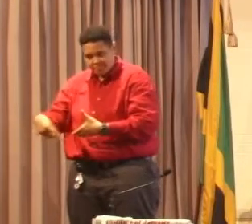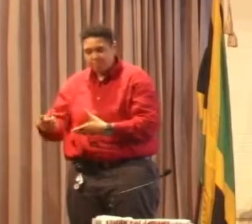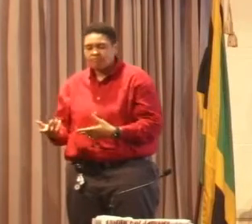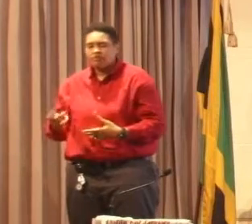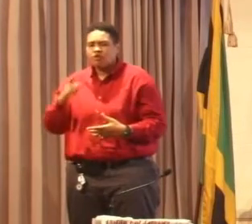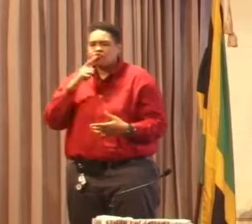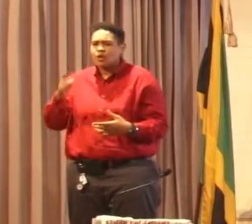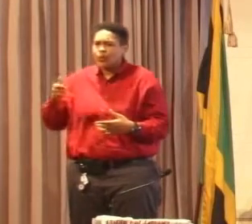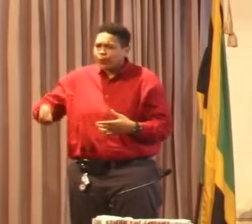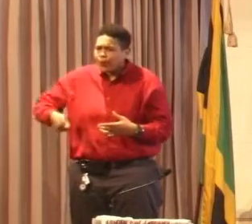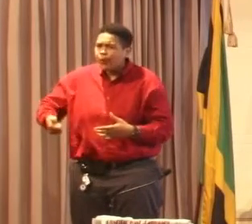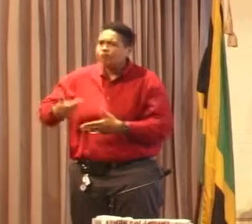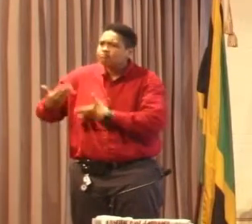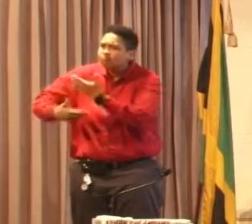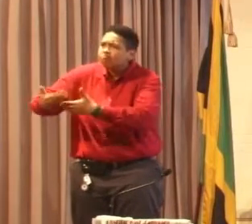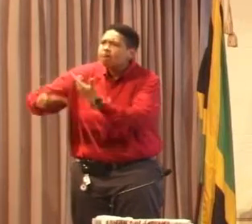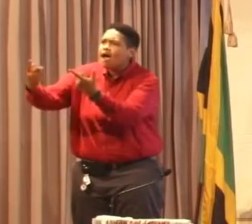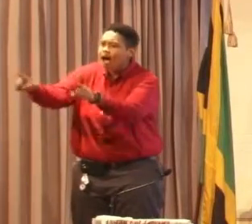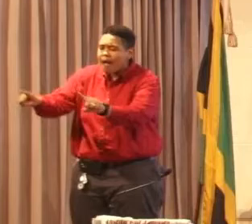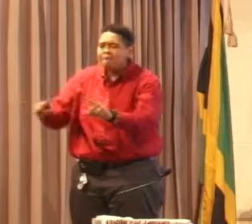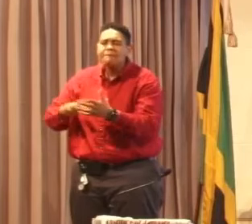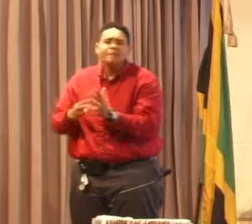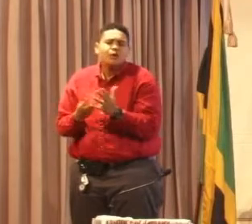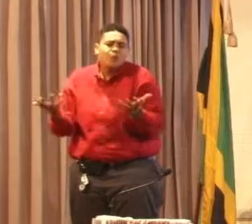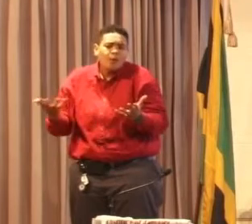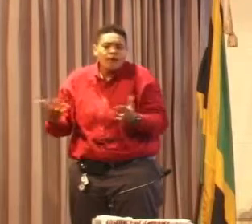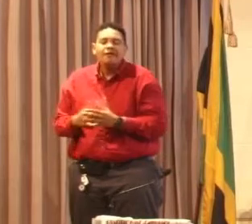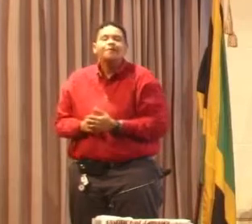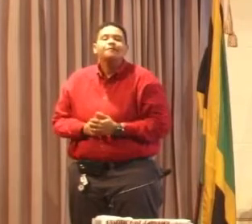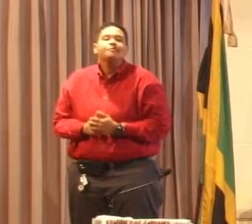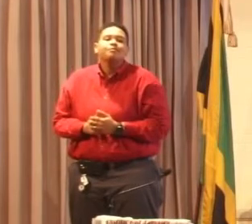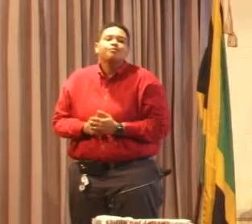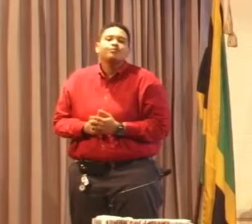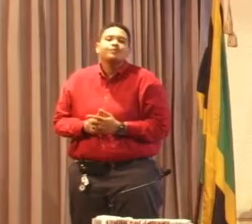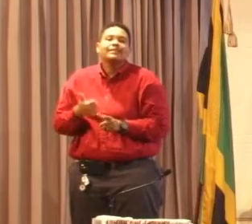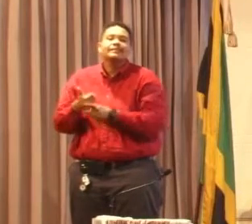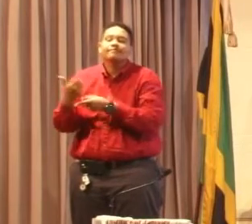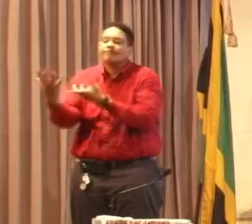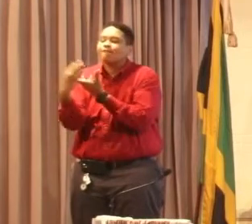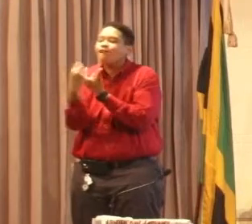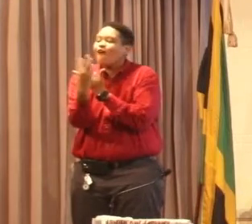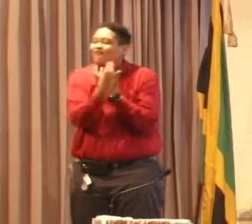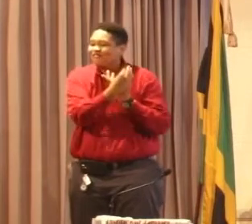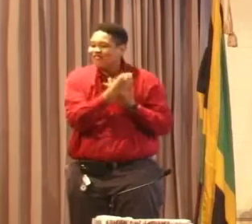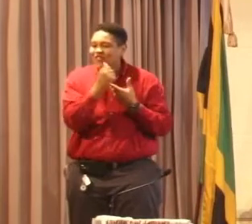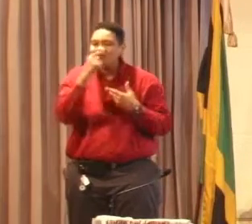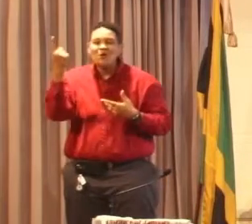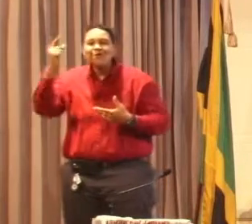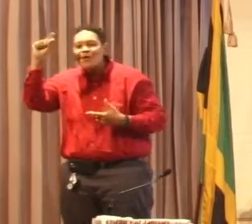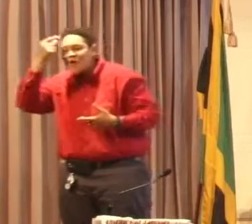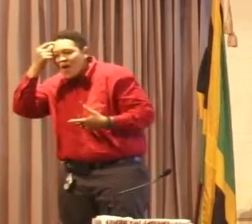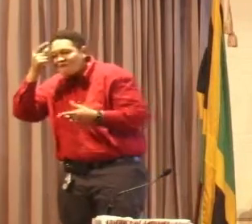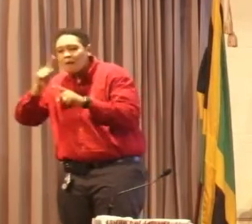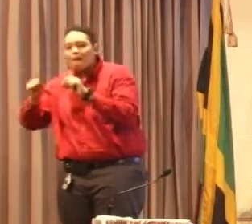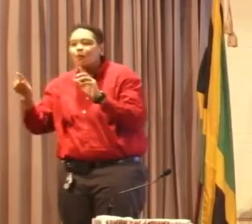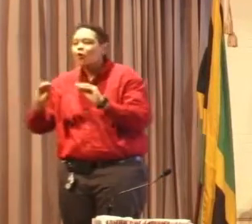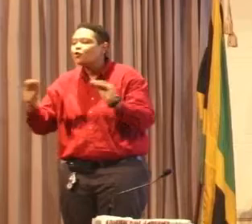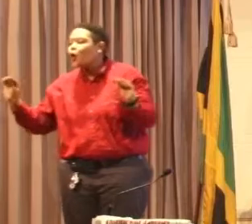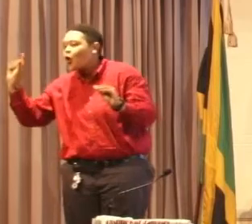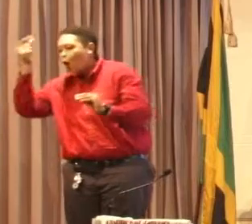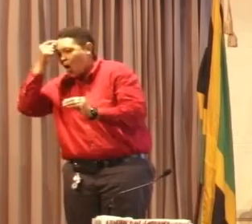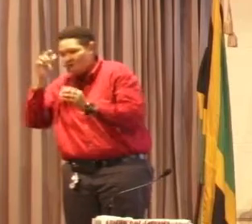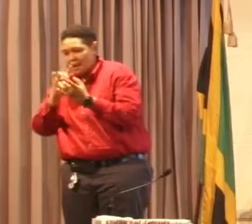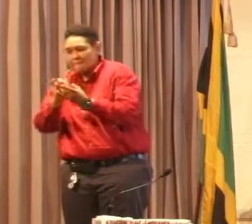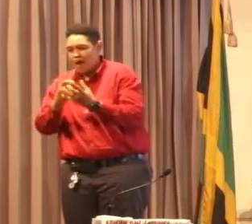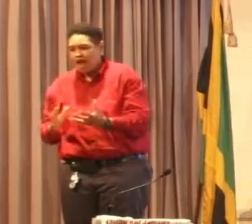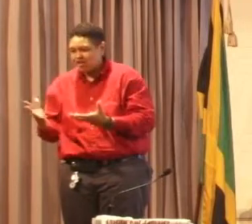on a life of its own in the sense that it has engaged not only government but also non-government partners,